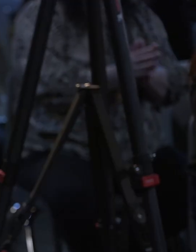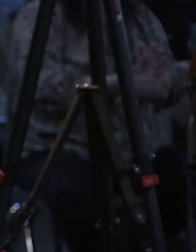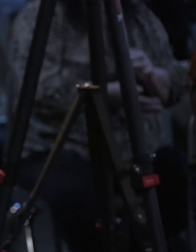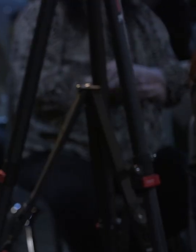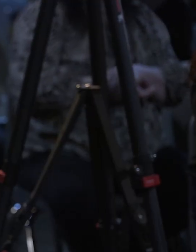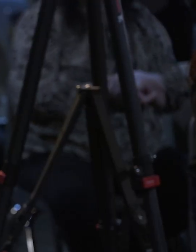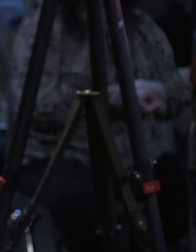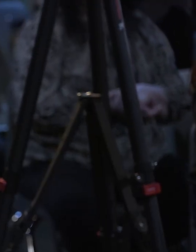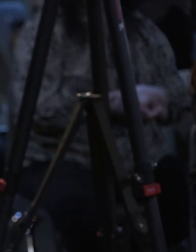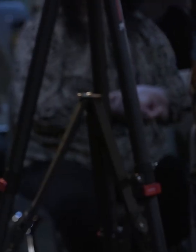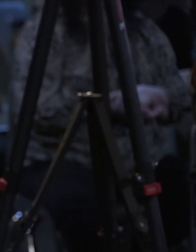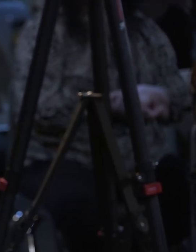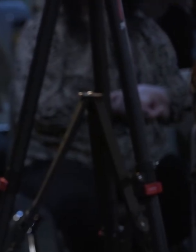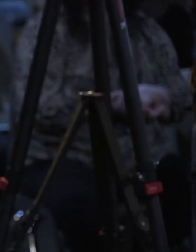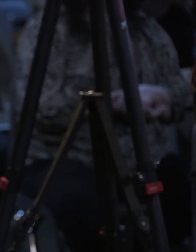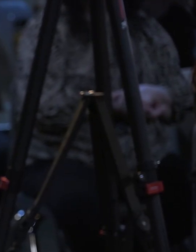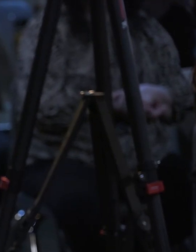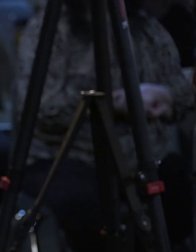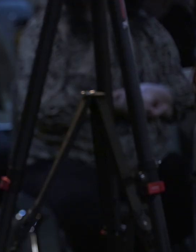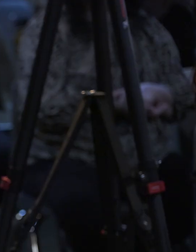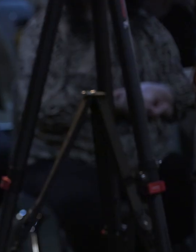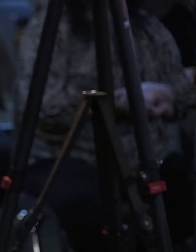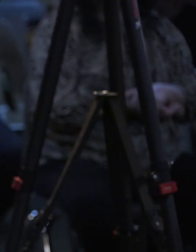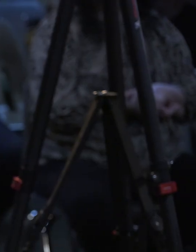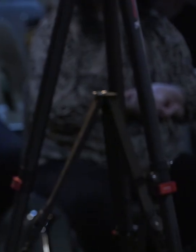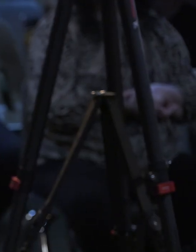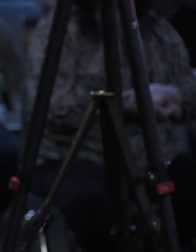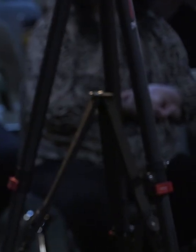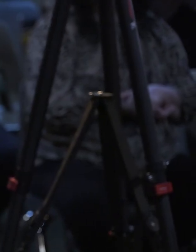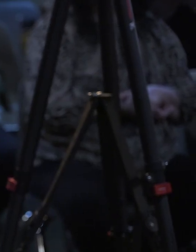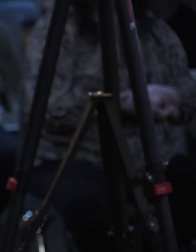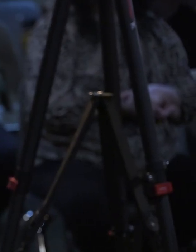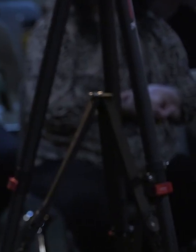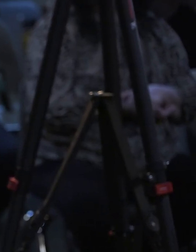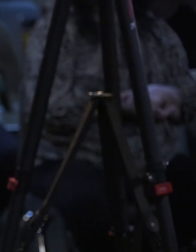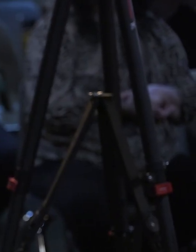Because of that, I got to go to Los Angeles and live here for 18 years.